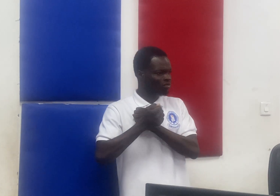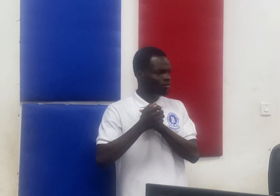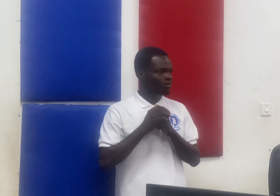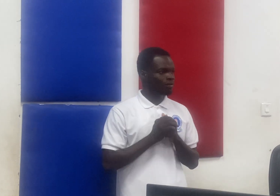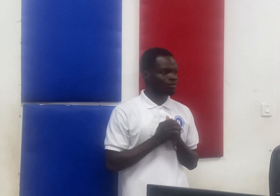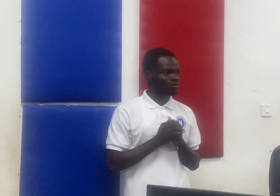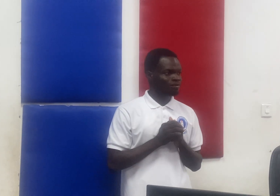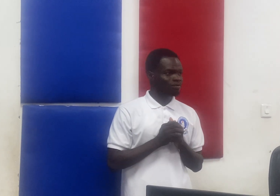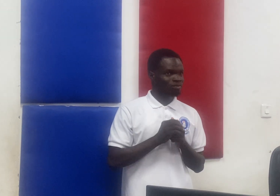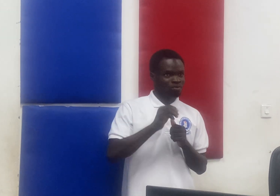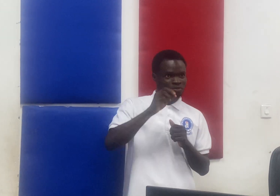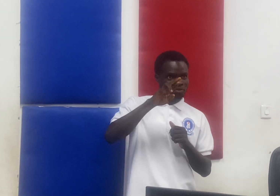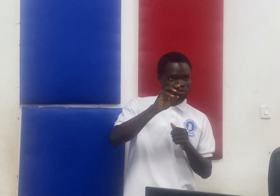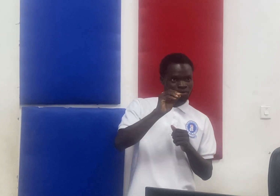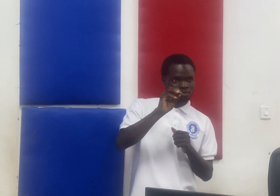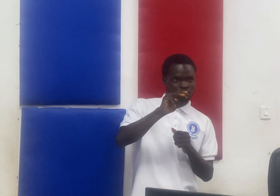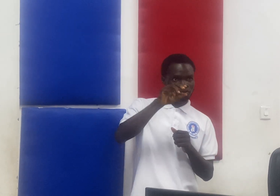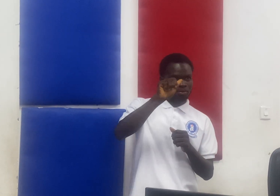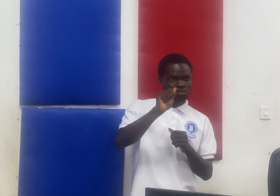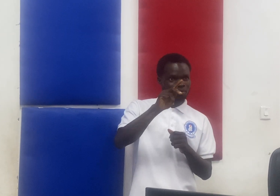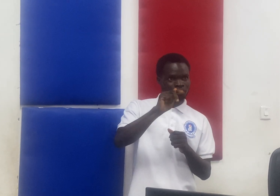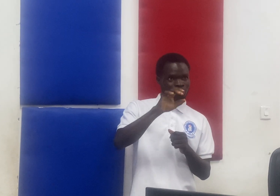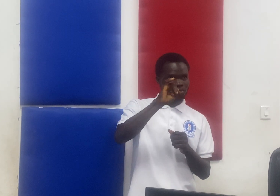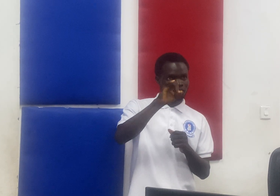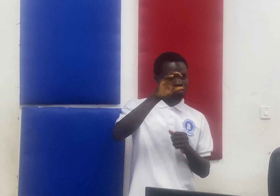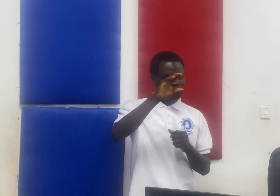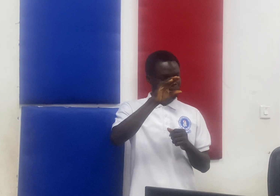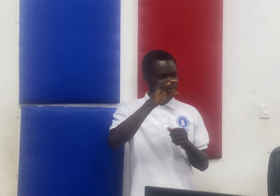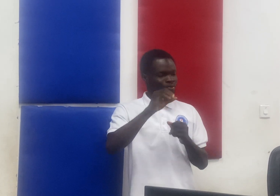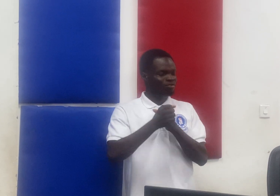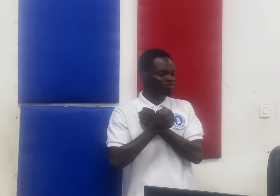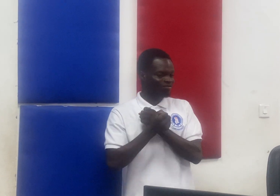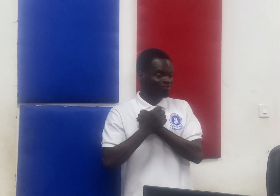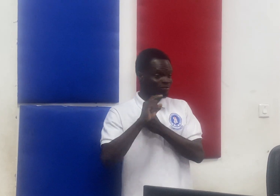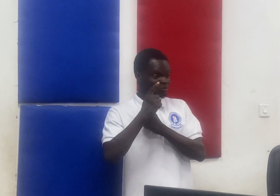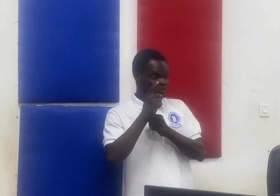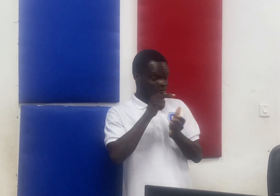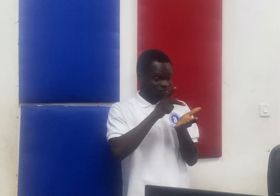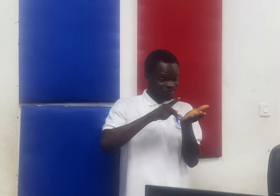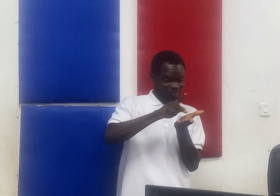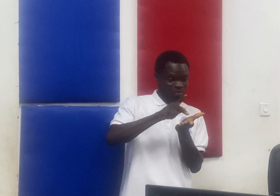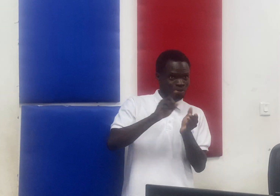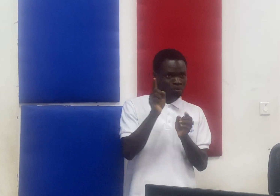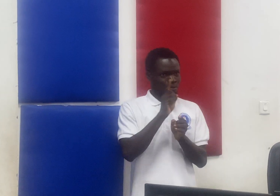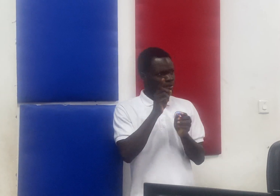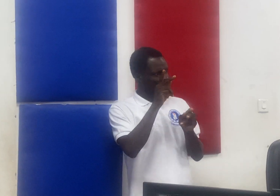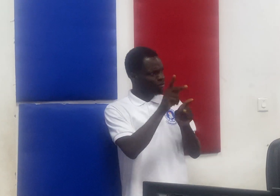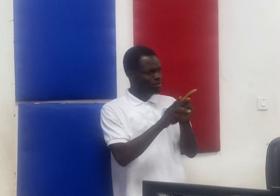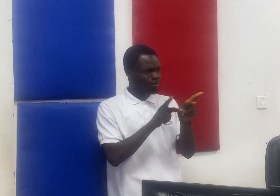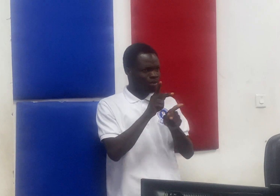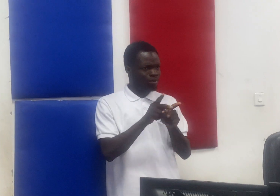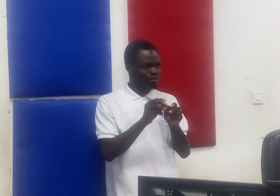love is one of the aspects of love, where people, persons with